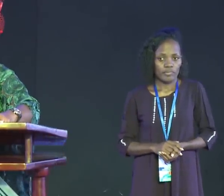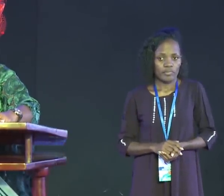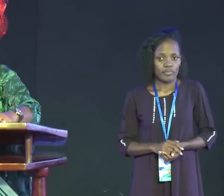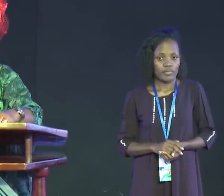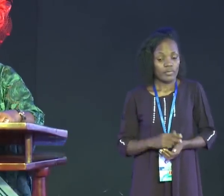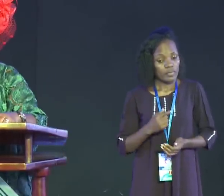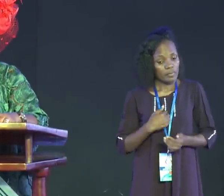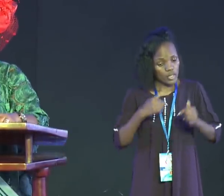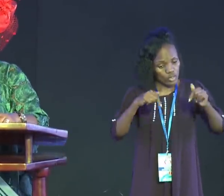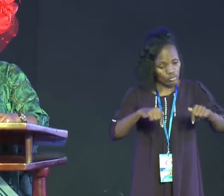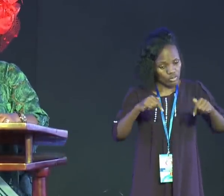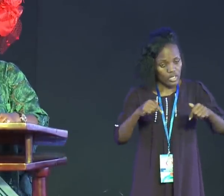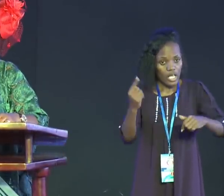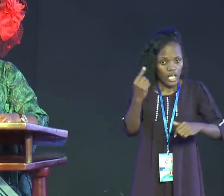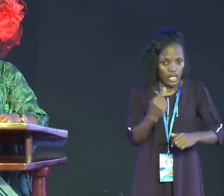me, is the one I